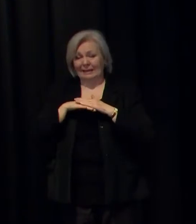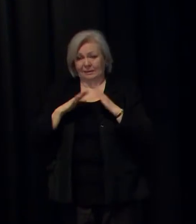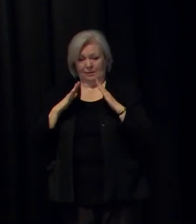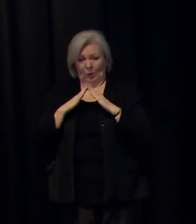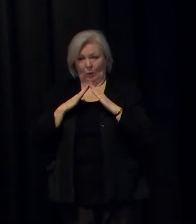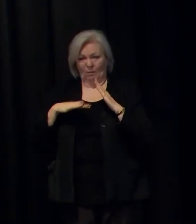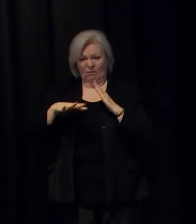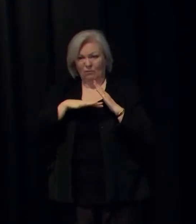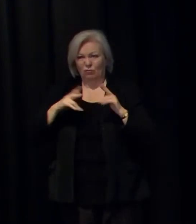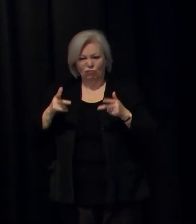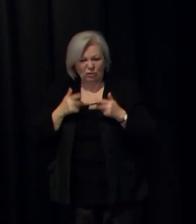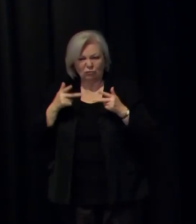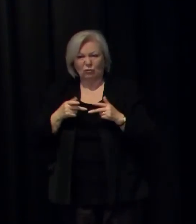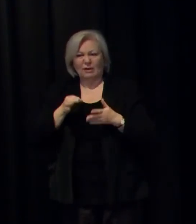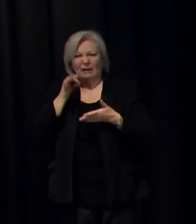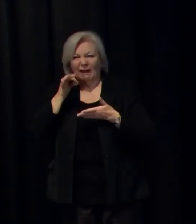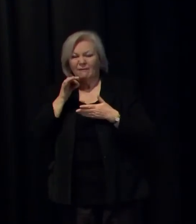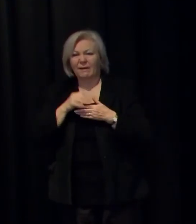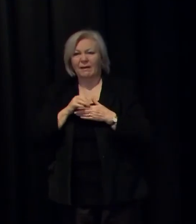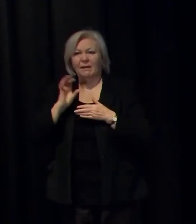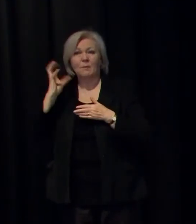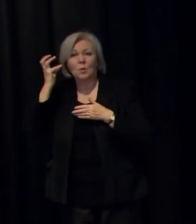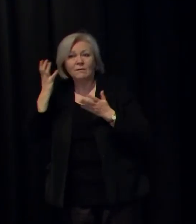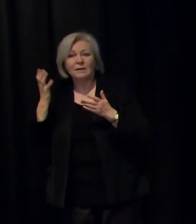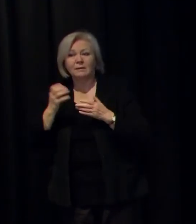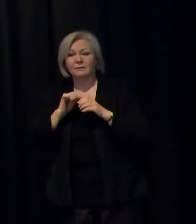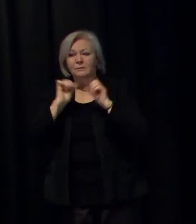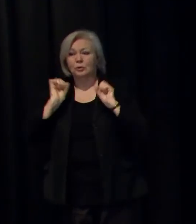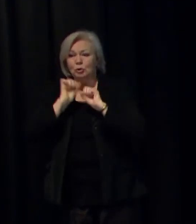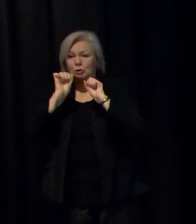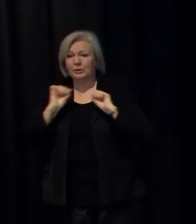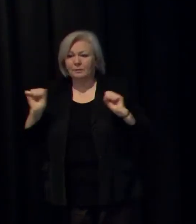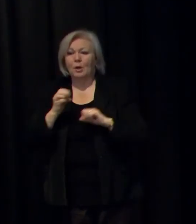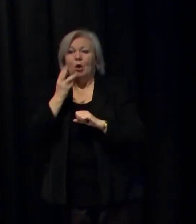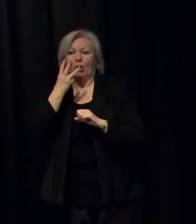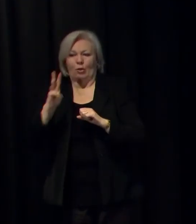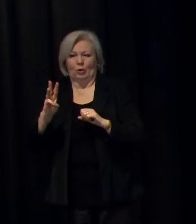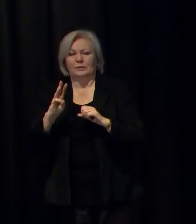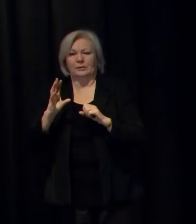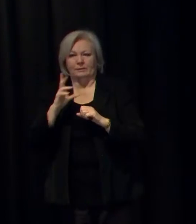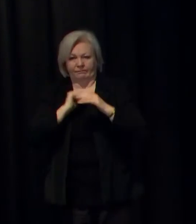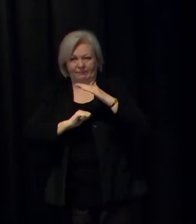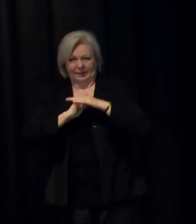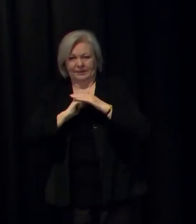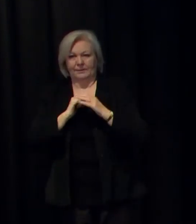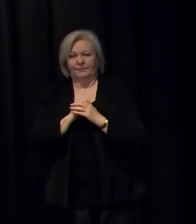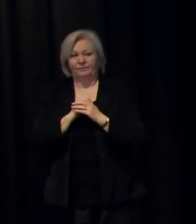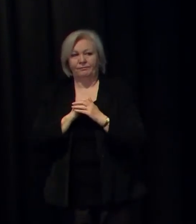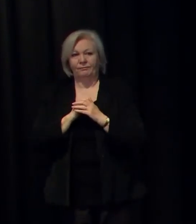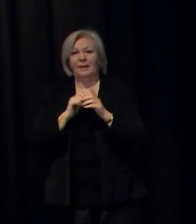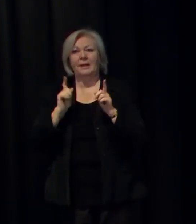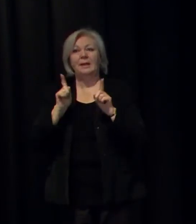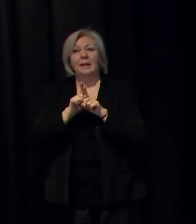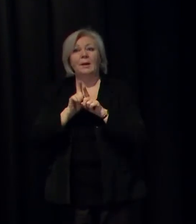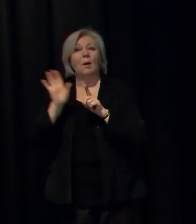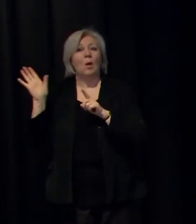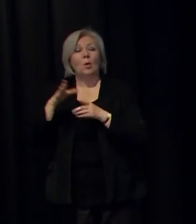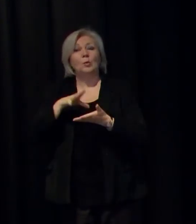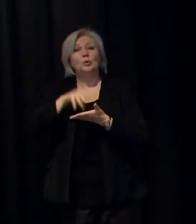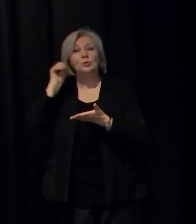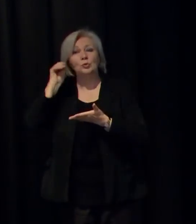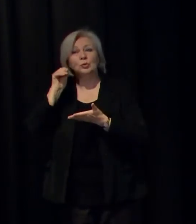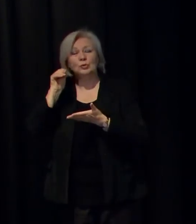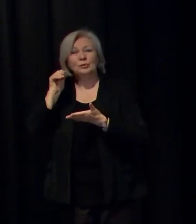vaccinated in restaurants, cafes, cinemas and gyms. And just like Melbourne, all students will be back